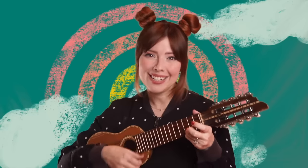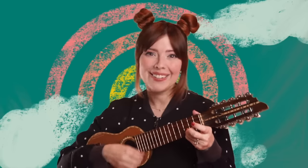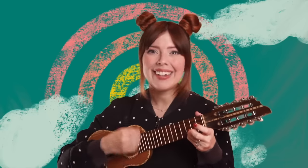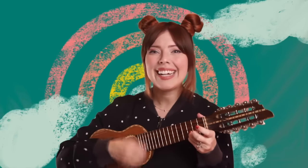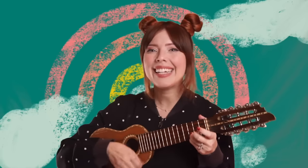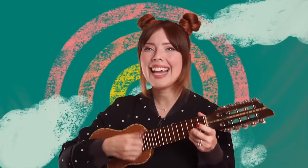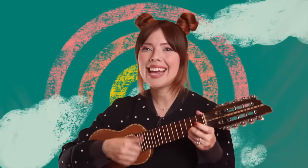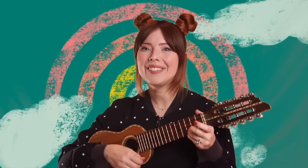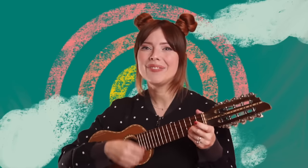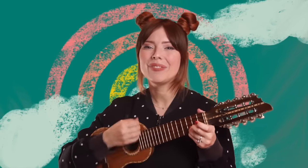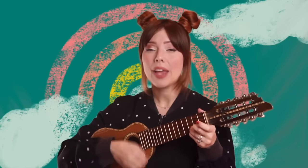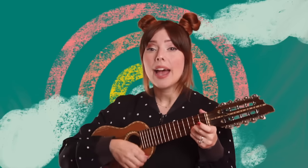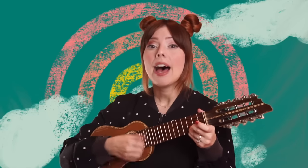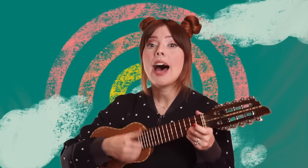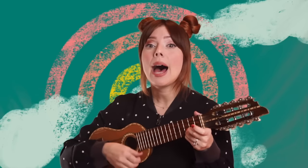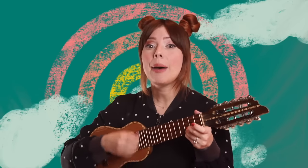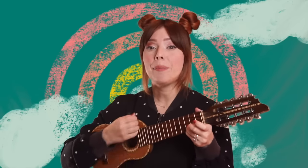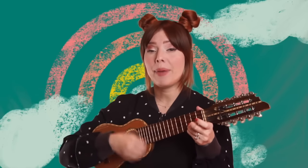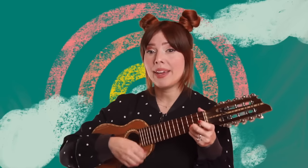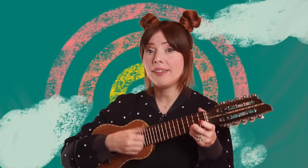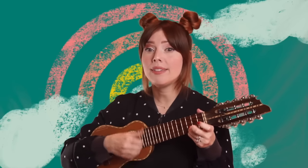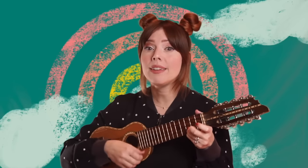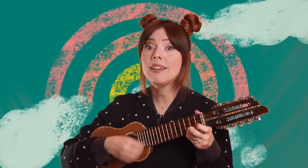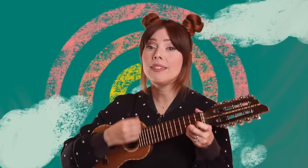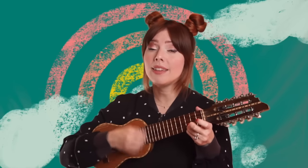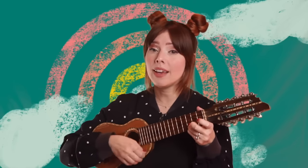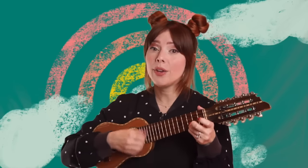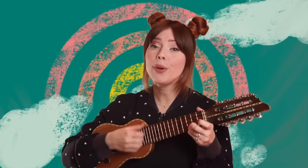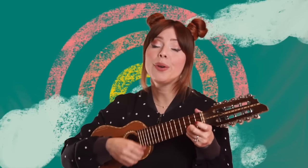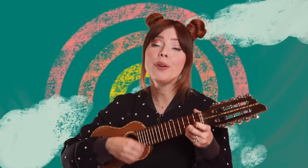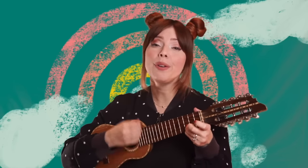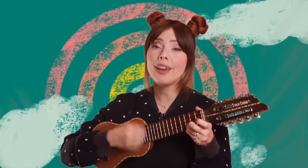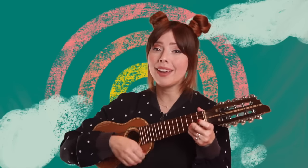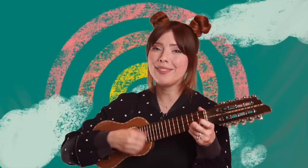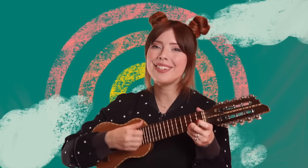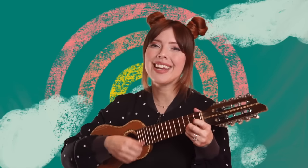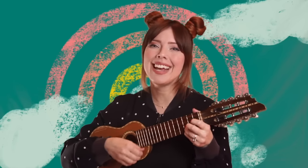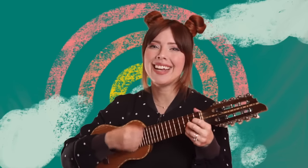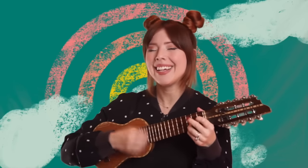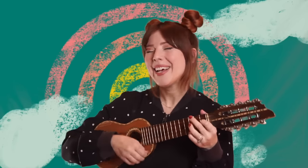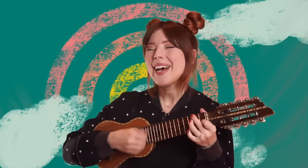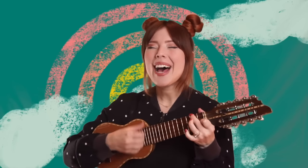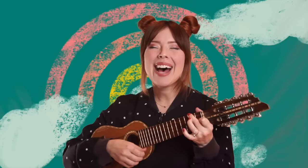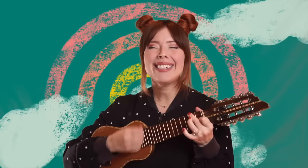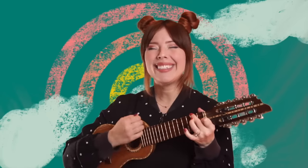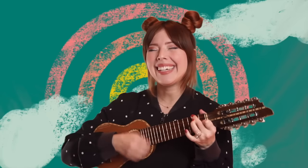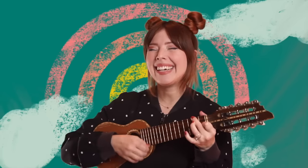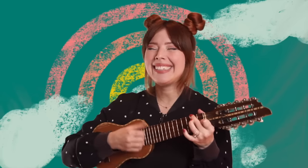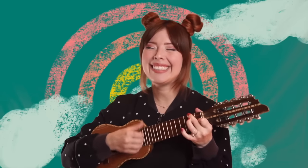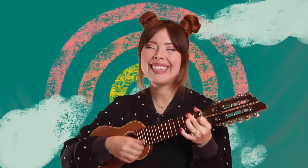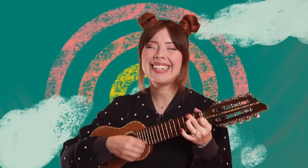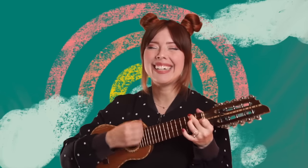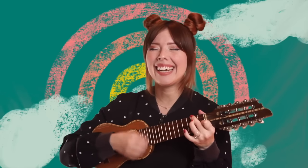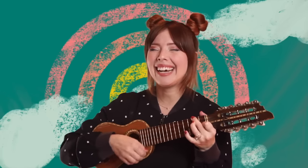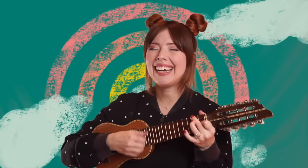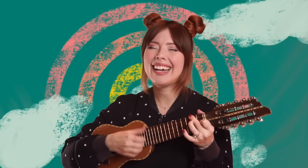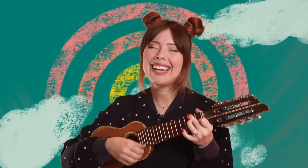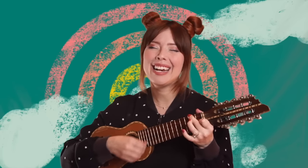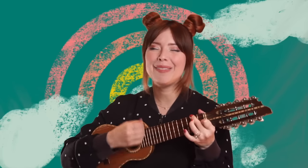it again. A, B, C, D, E, F, G. H, I, J, K, L, M, N,